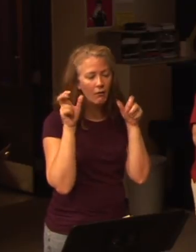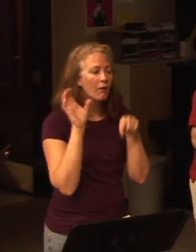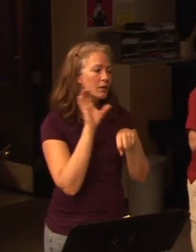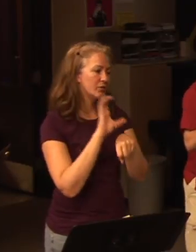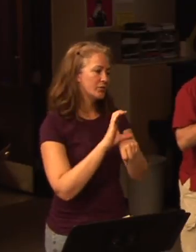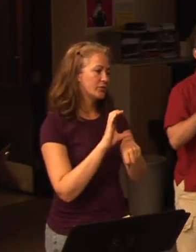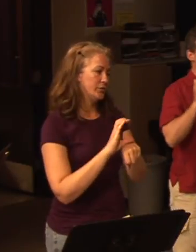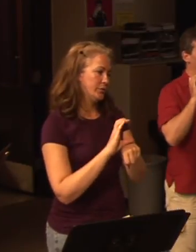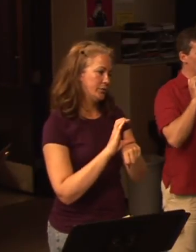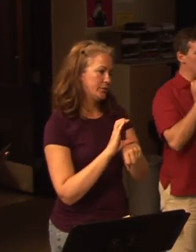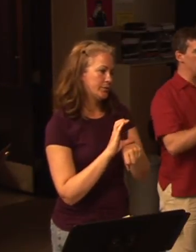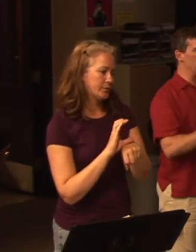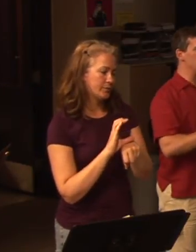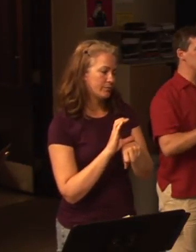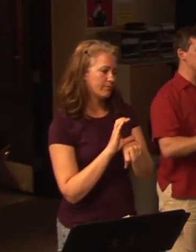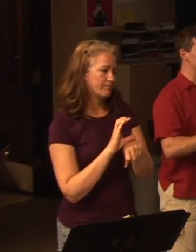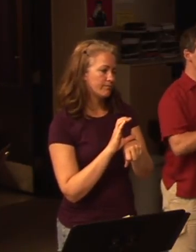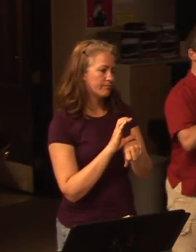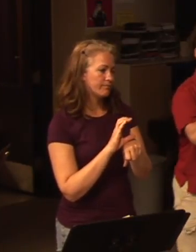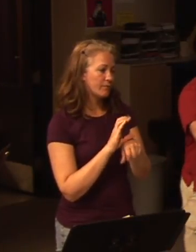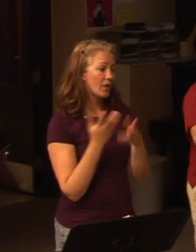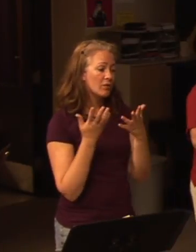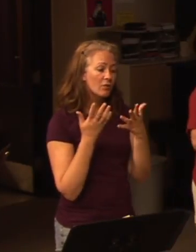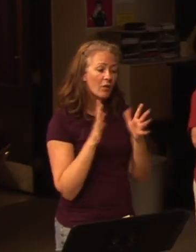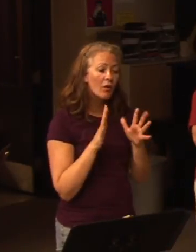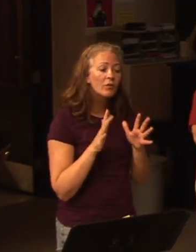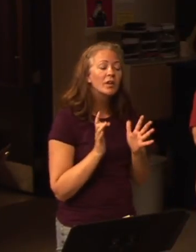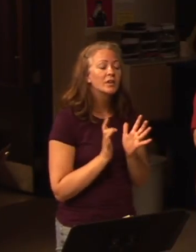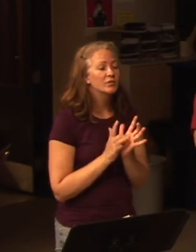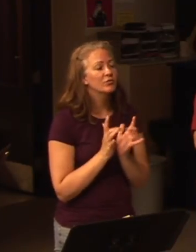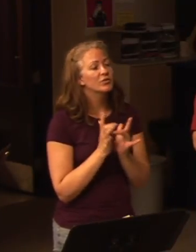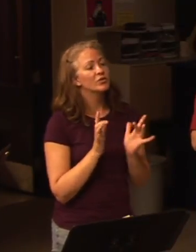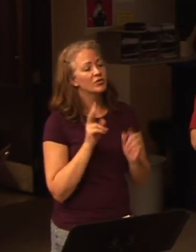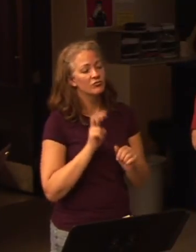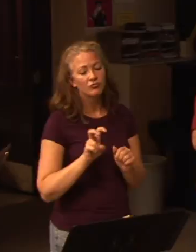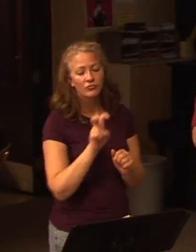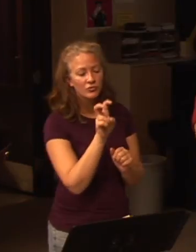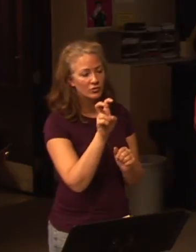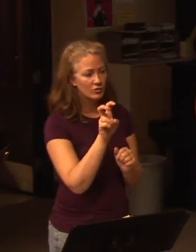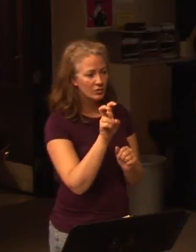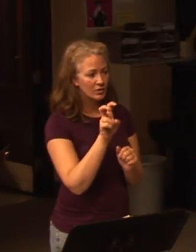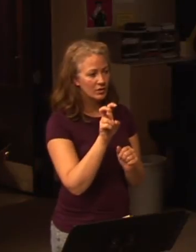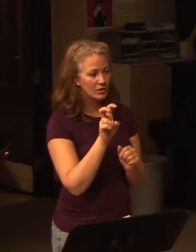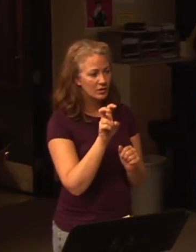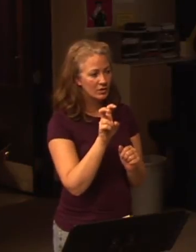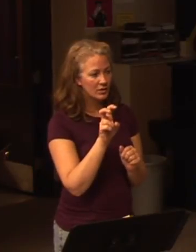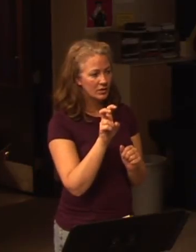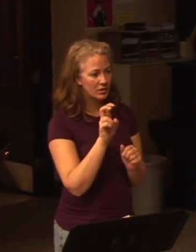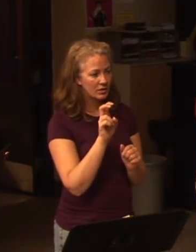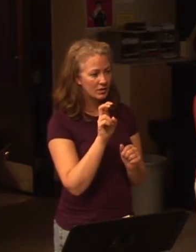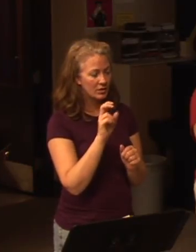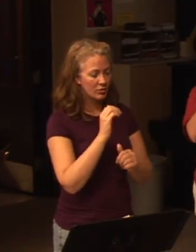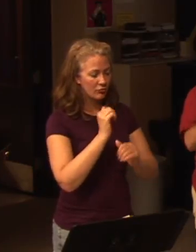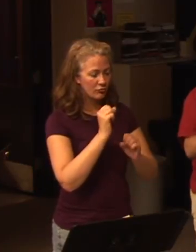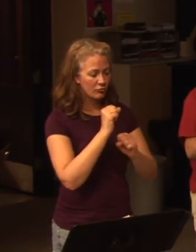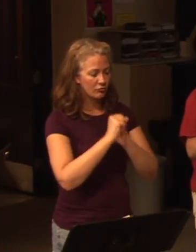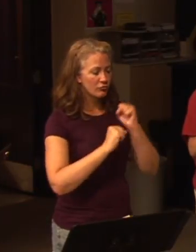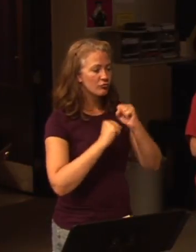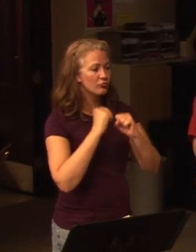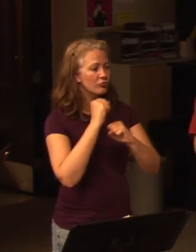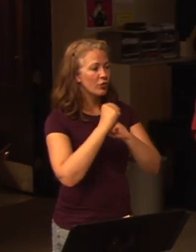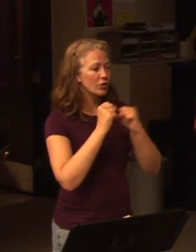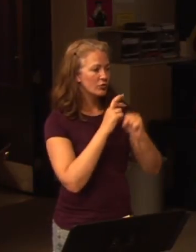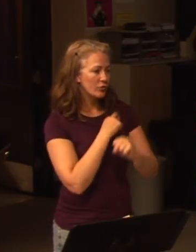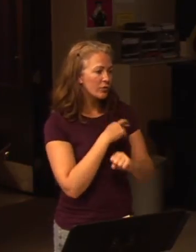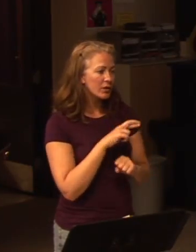Right. Right? And already at the beginning of Jesus' journey is this experience of, you know what, that the structure, people who have structured religion, who have